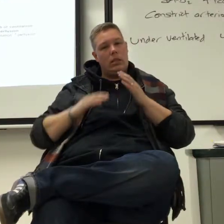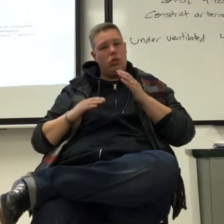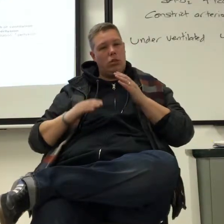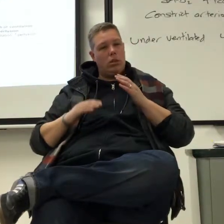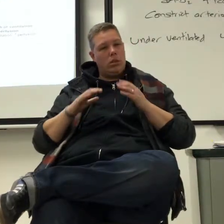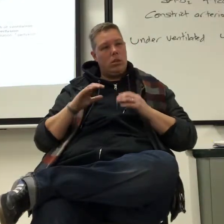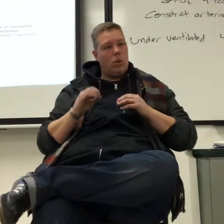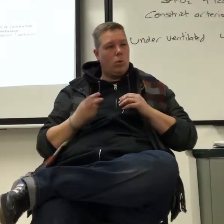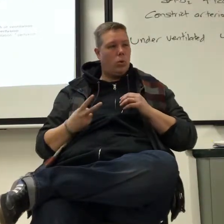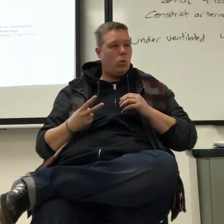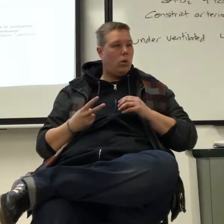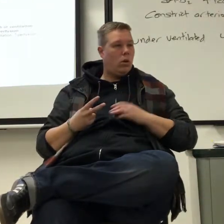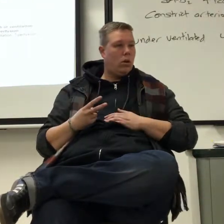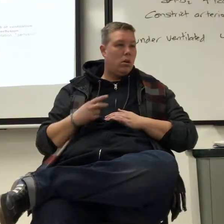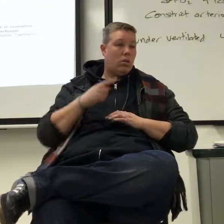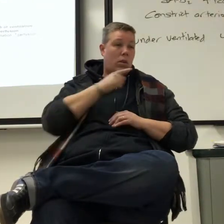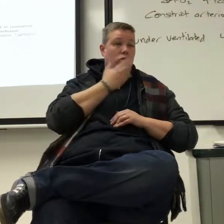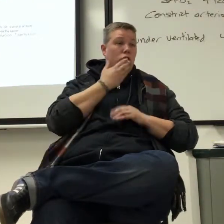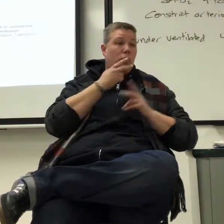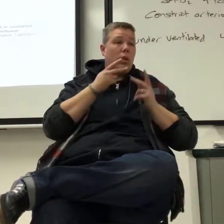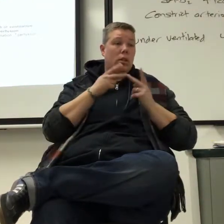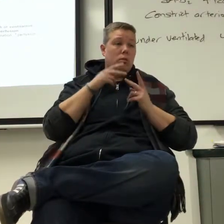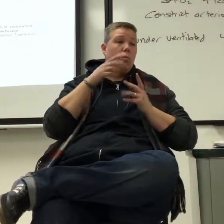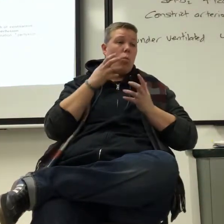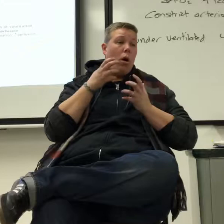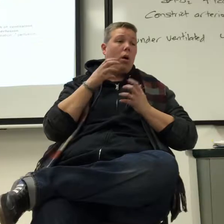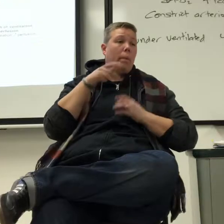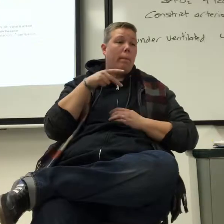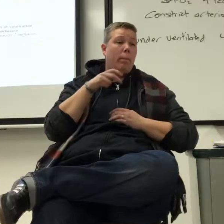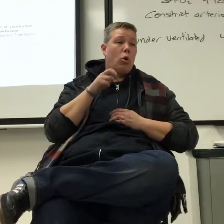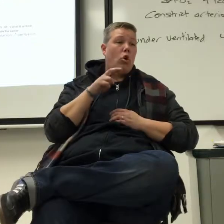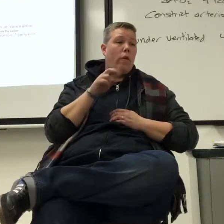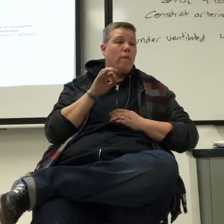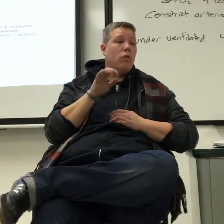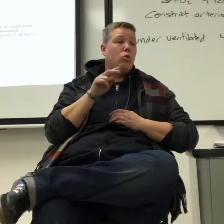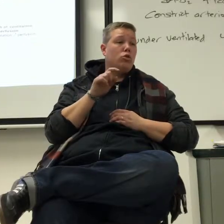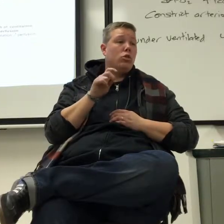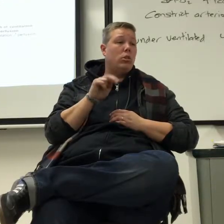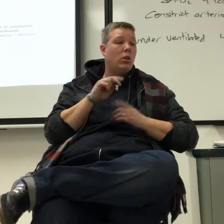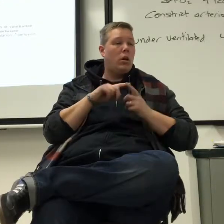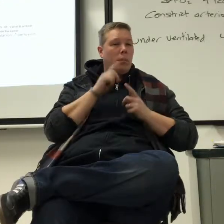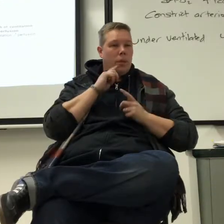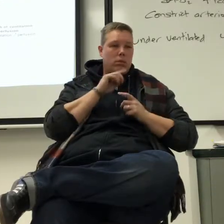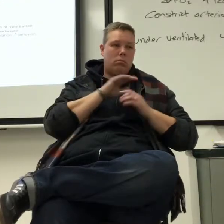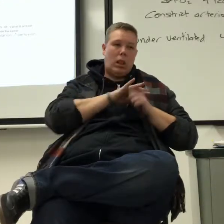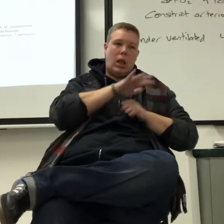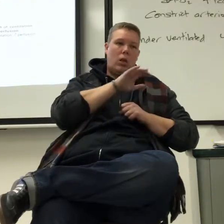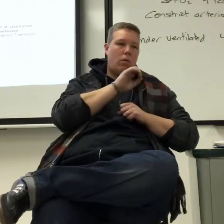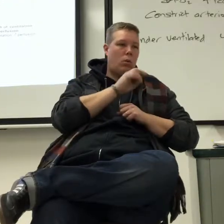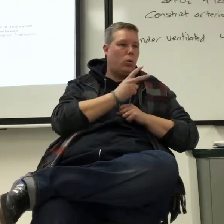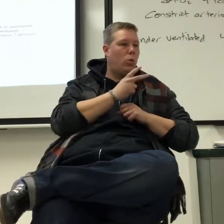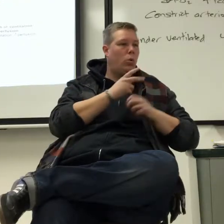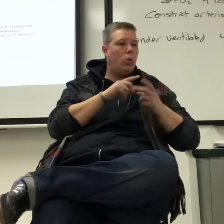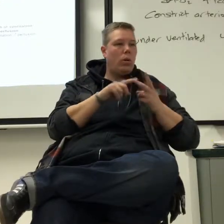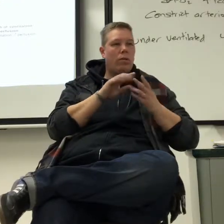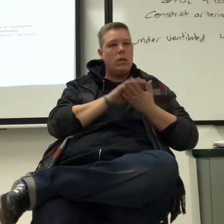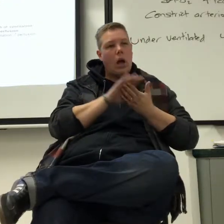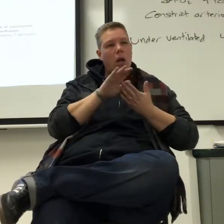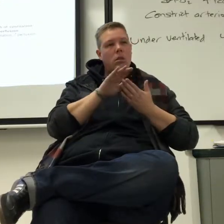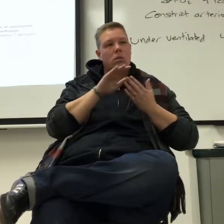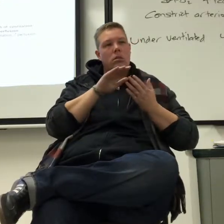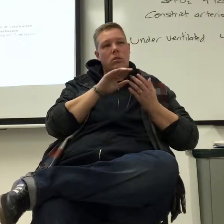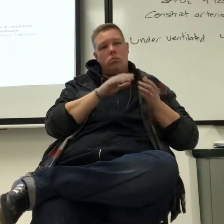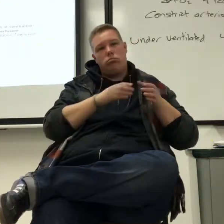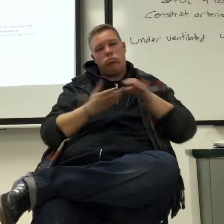CO2. So this is a good place to perfuse. You have plenty of way, plenty of O2 to take away. You have a nice gradient to dump the